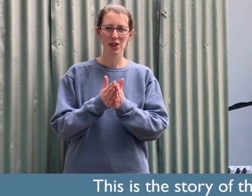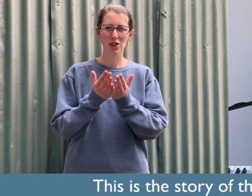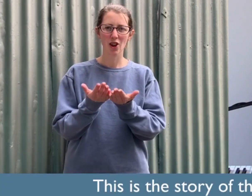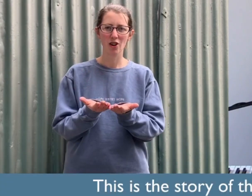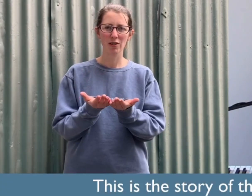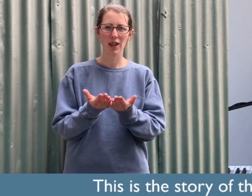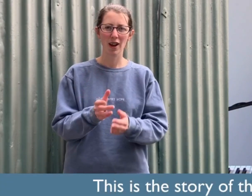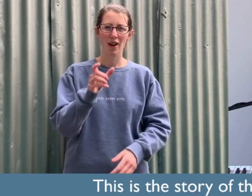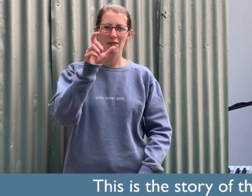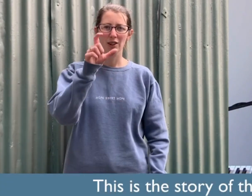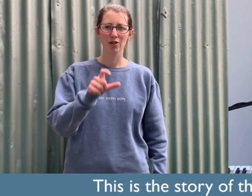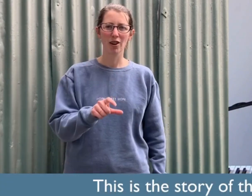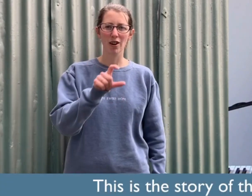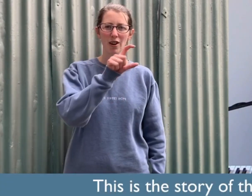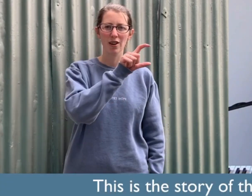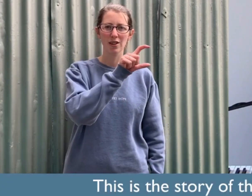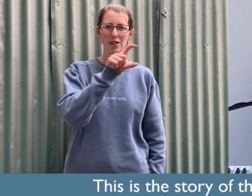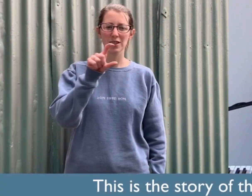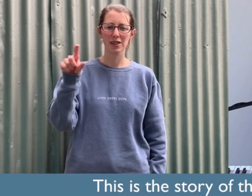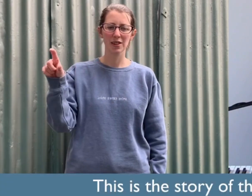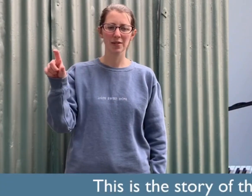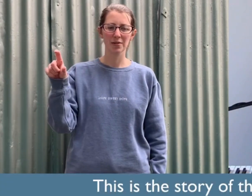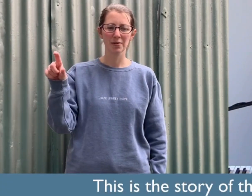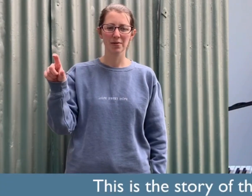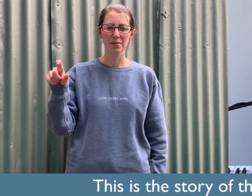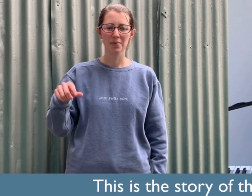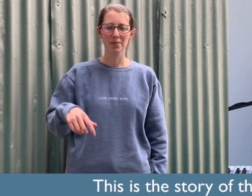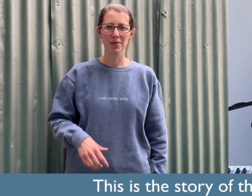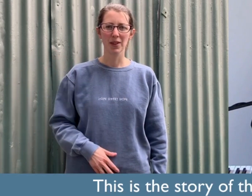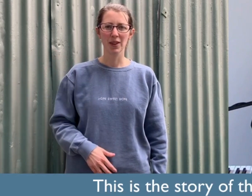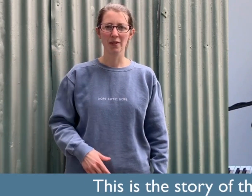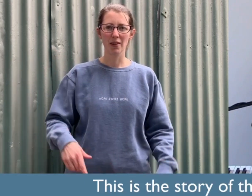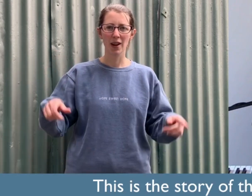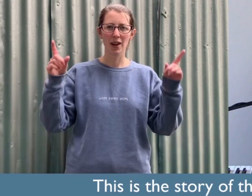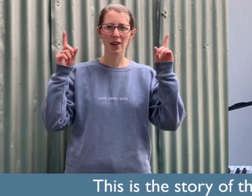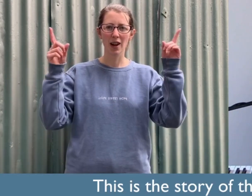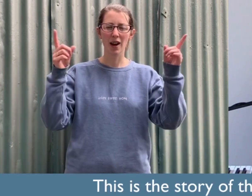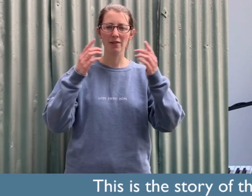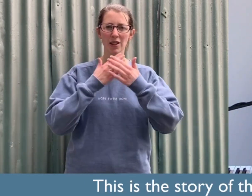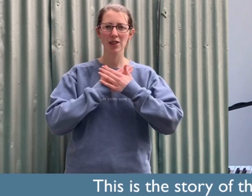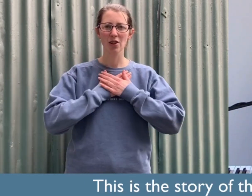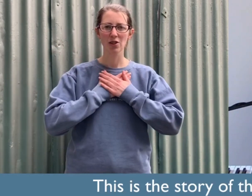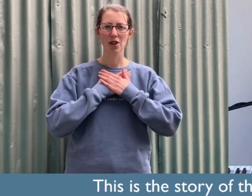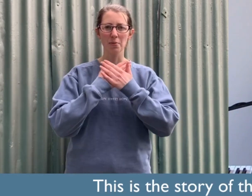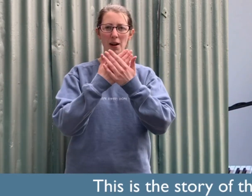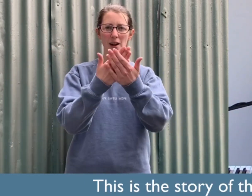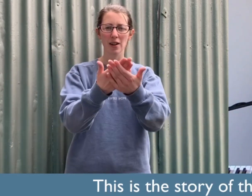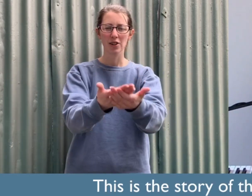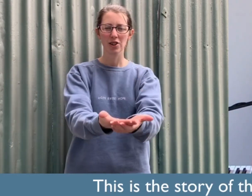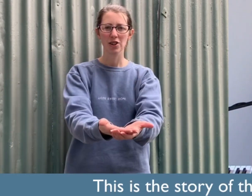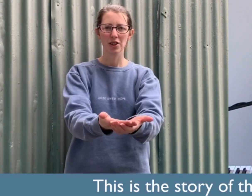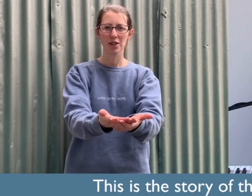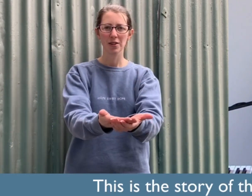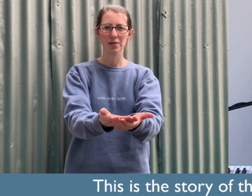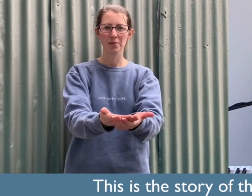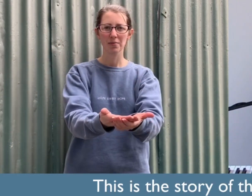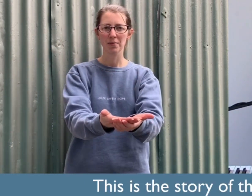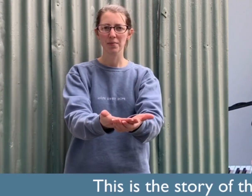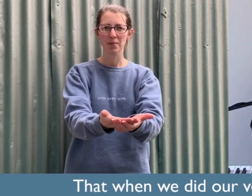This is the story of the cross. The Father loved us oh so much.